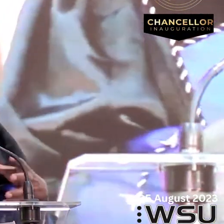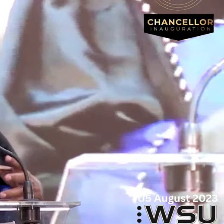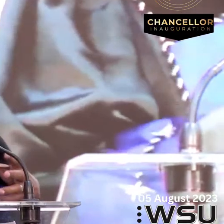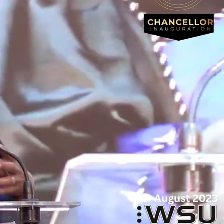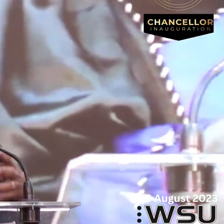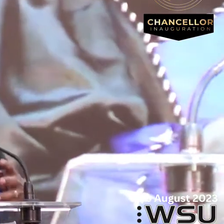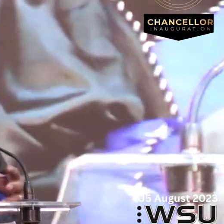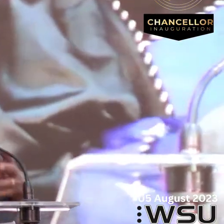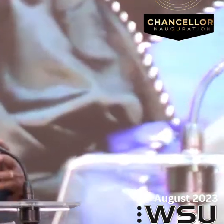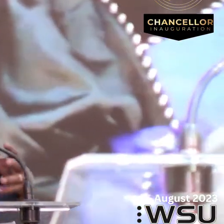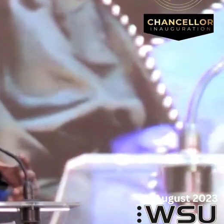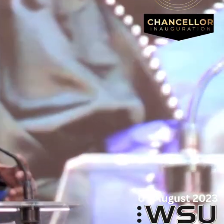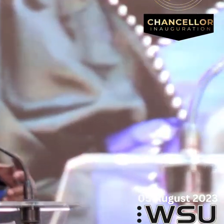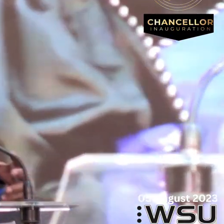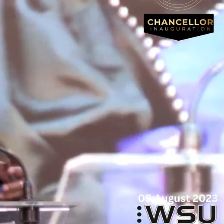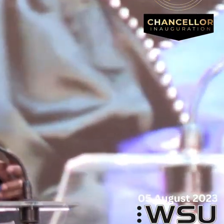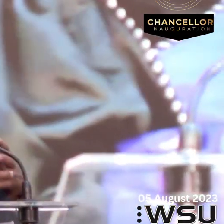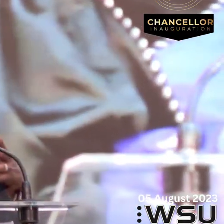expected to have